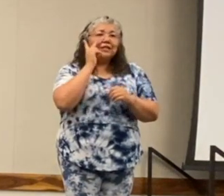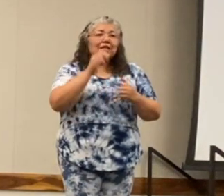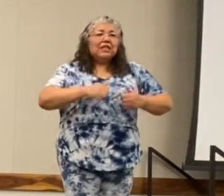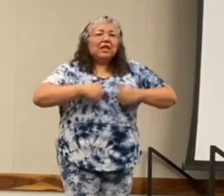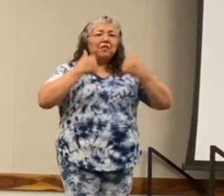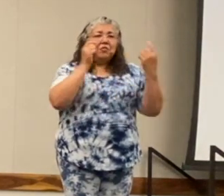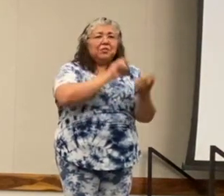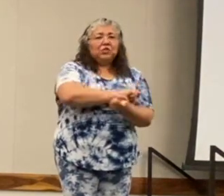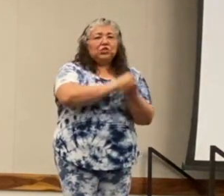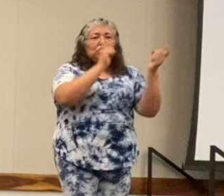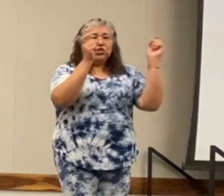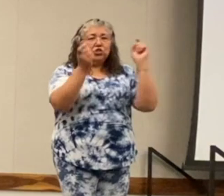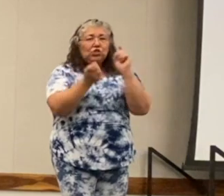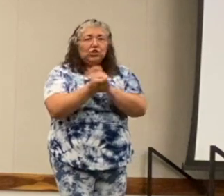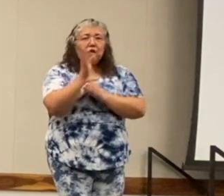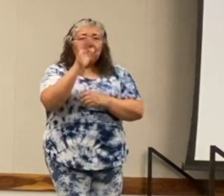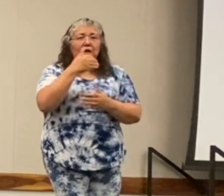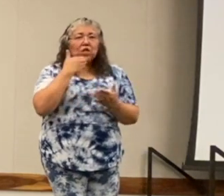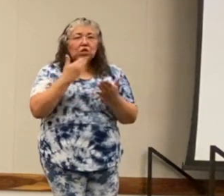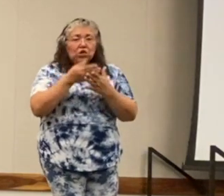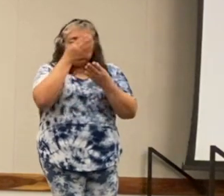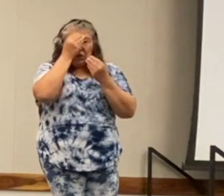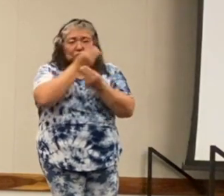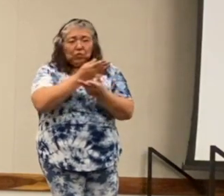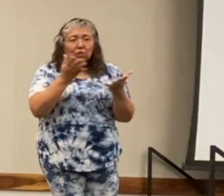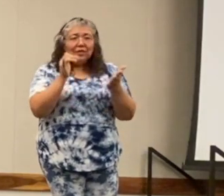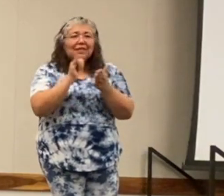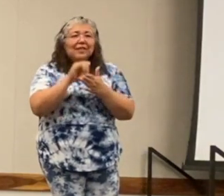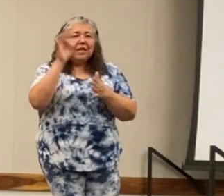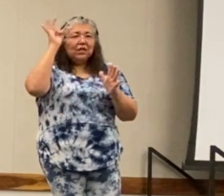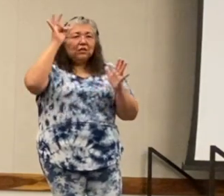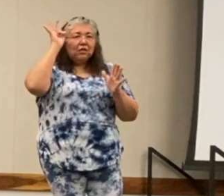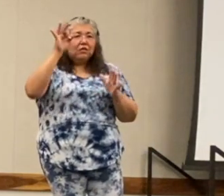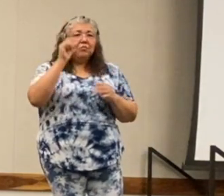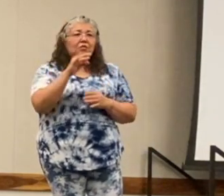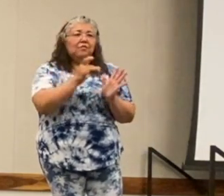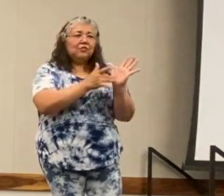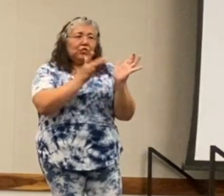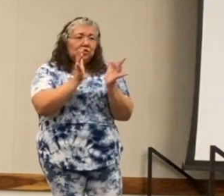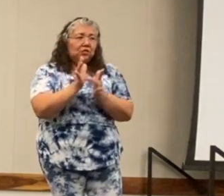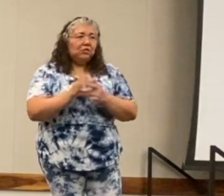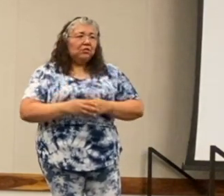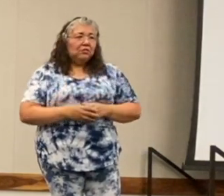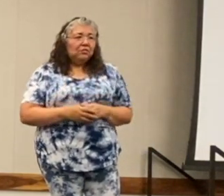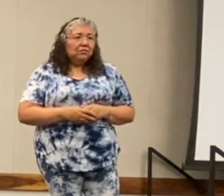by the good news, which is the gospel of Jesus.